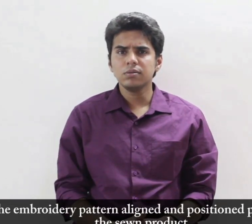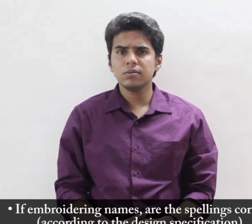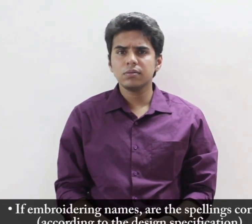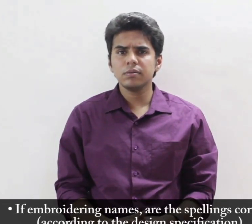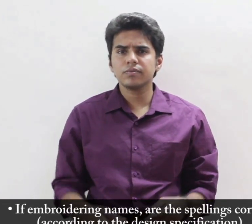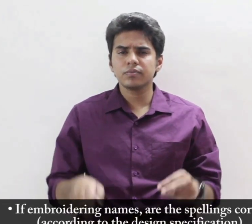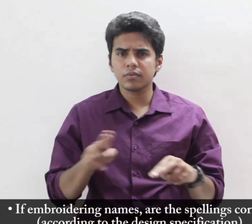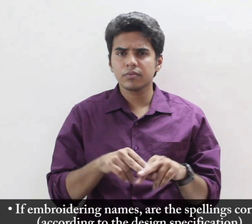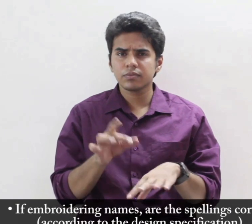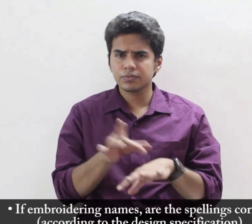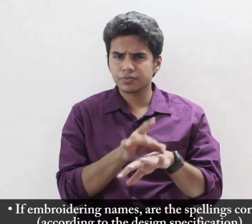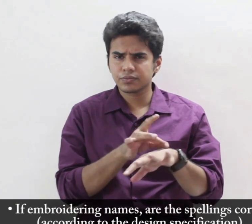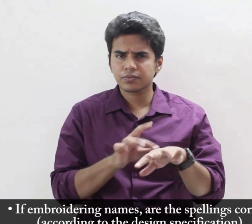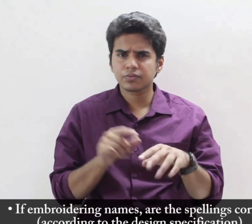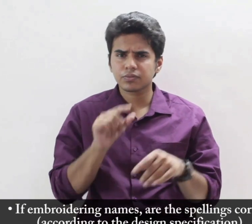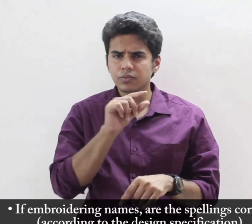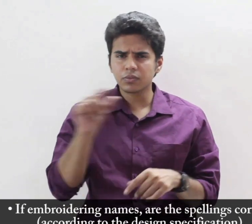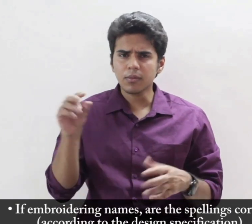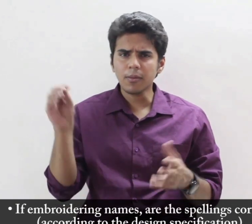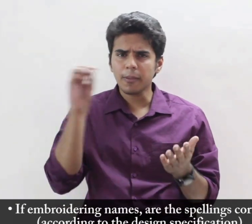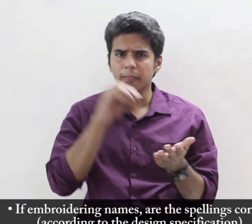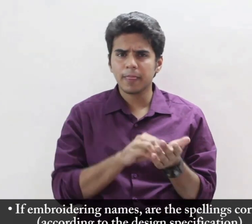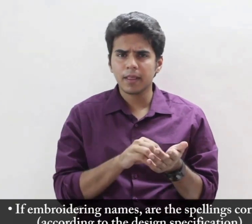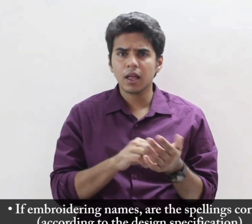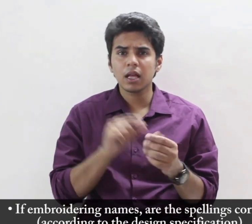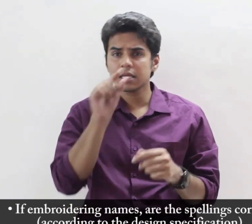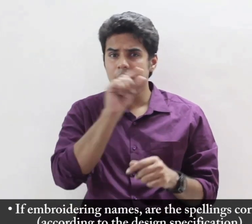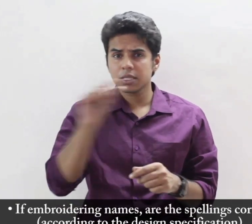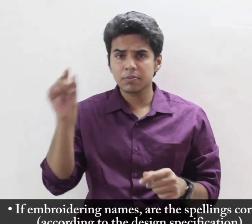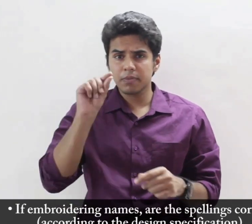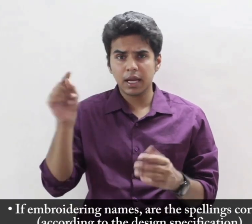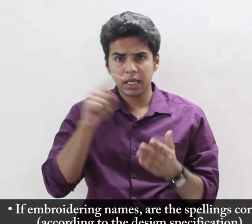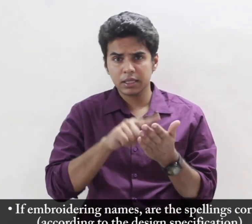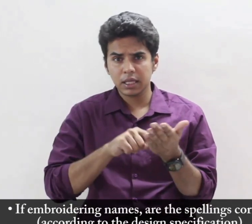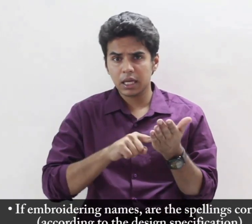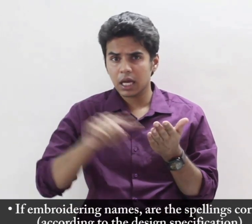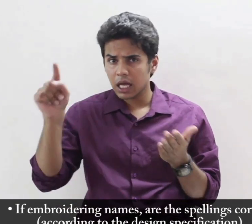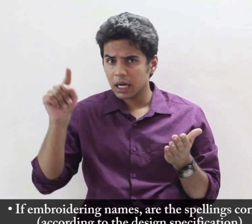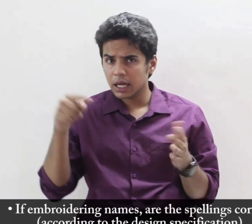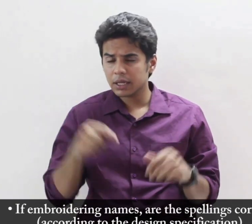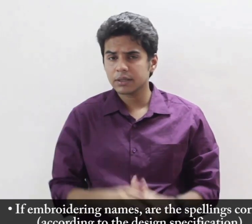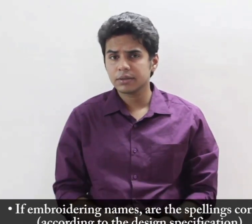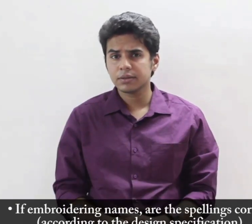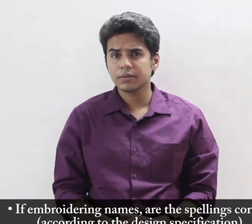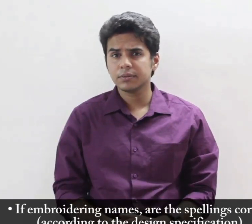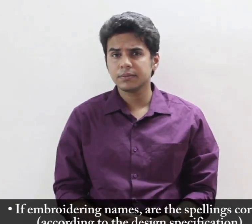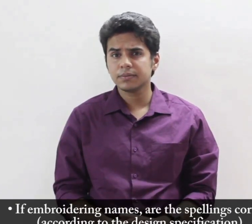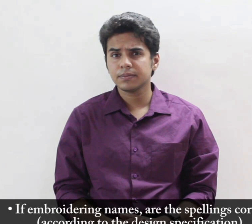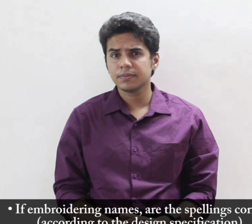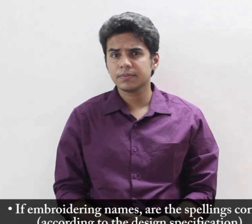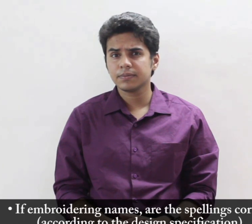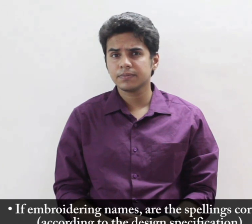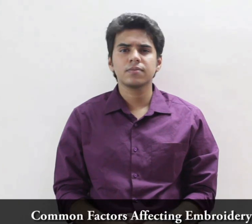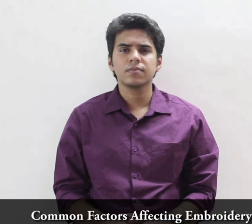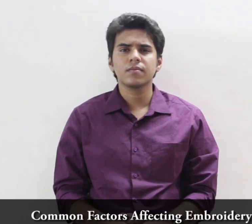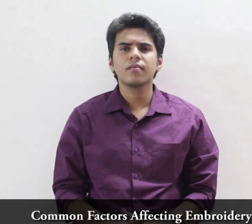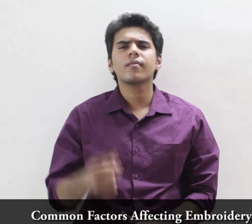If embroidering names, are the spellings correct according to the design specification? Common